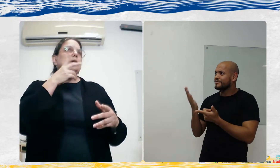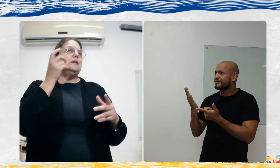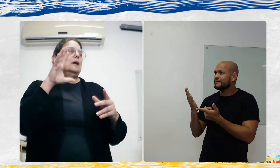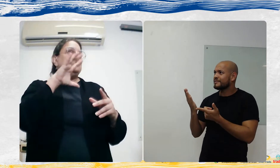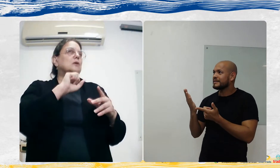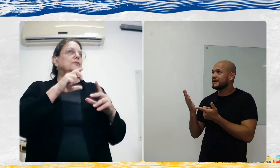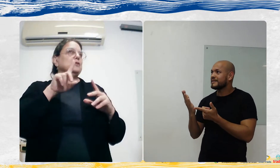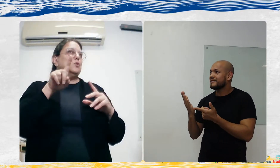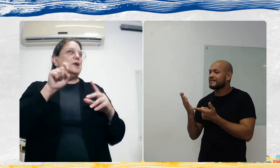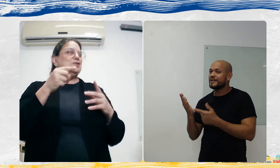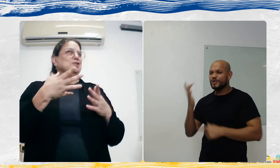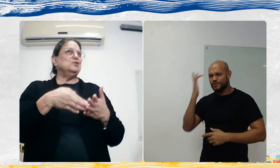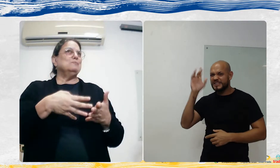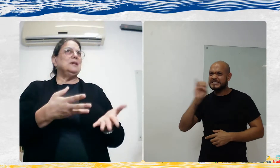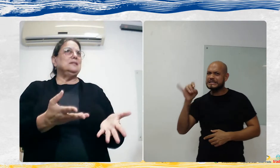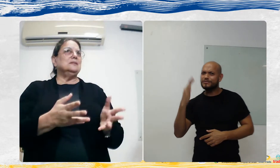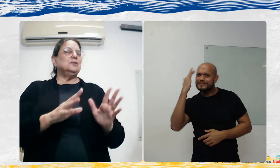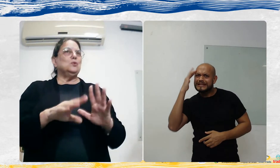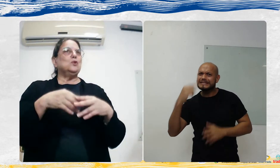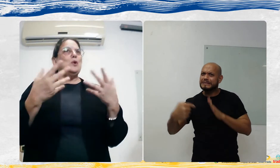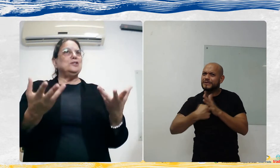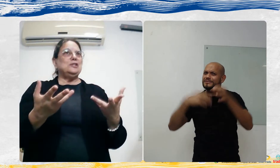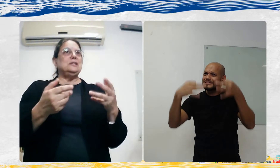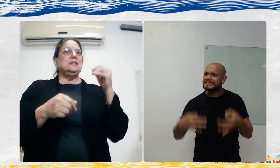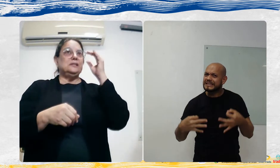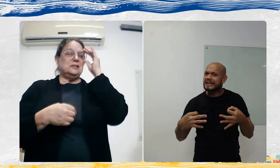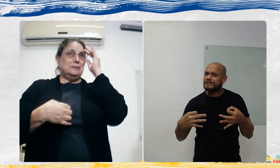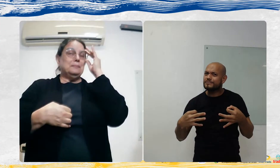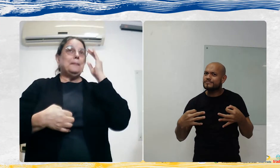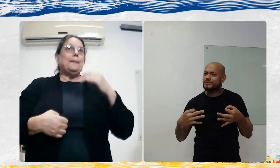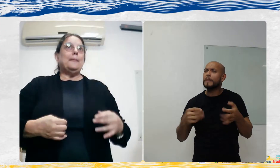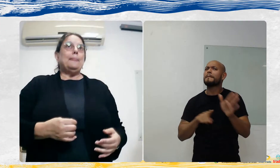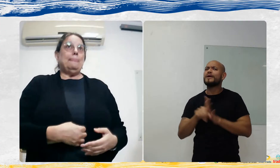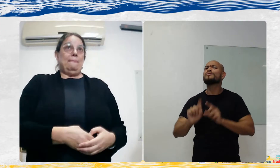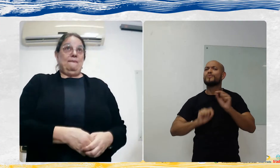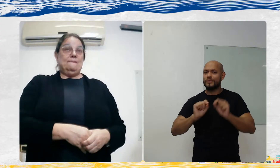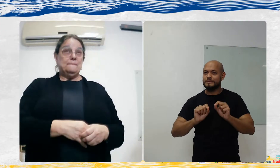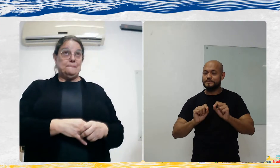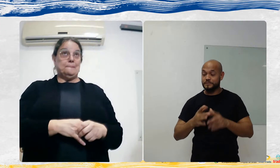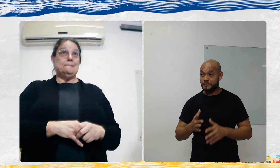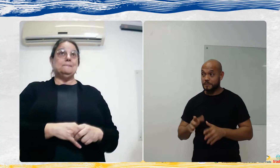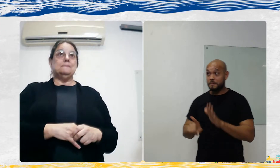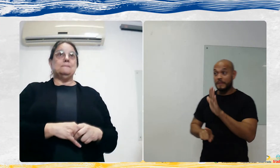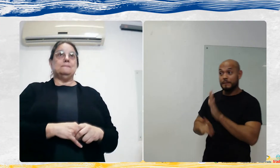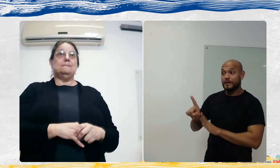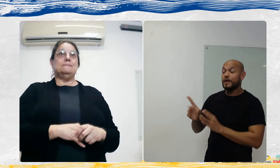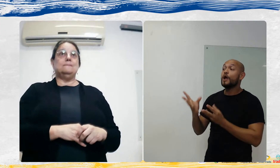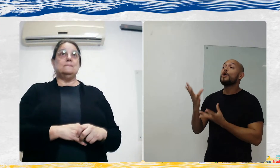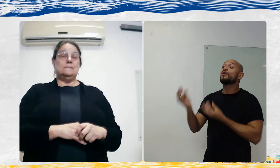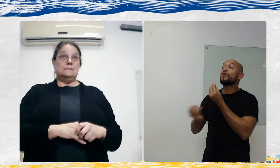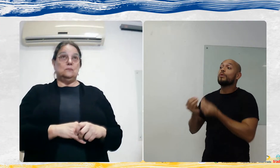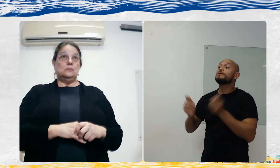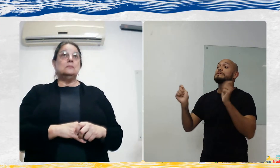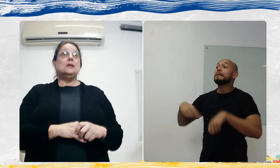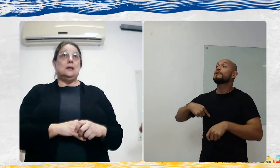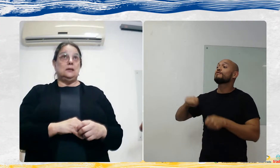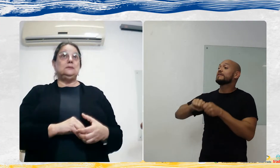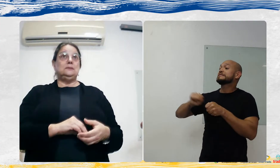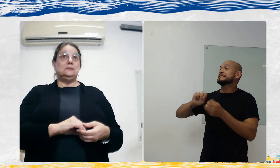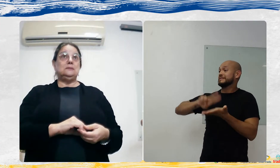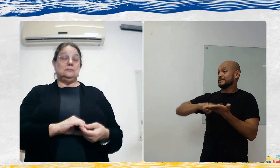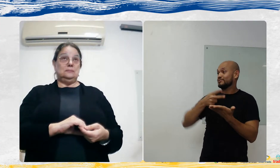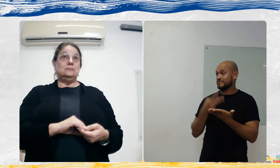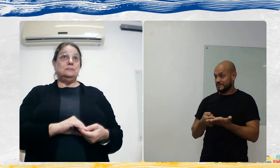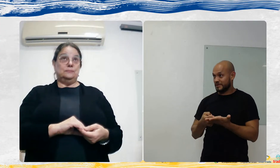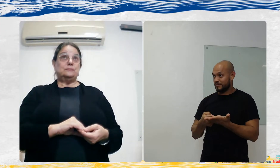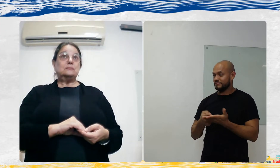sure I got the question. Do you mind? So the No, question yeah, is, sure. The question is, how can I make this translation,